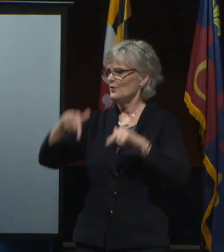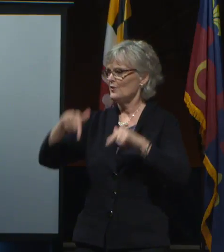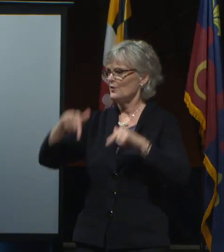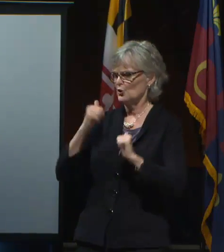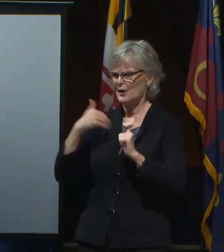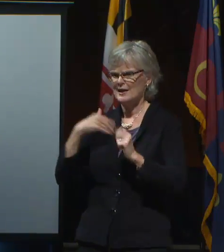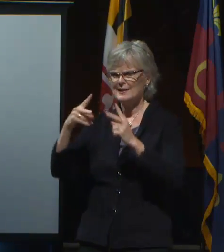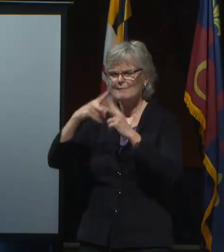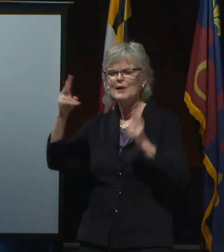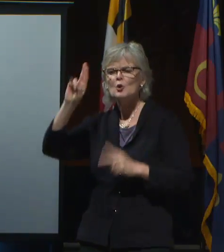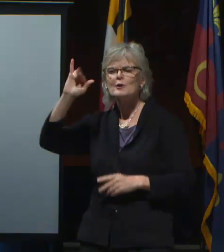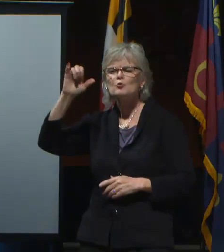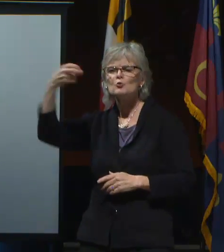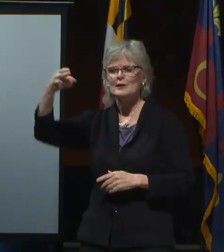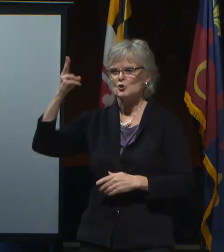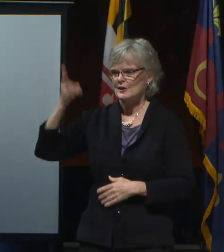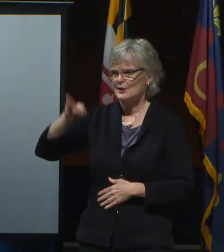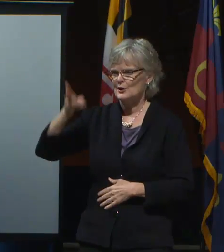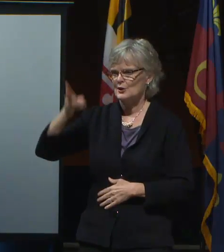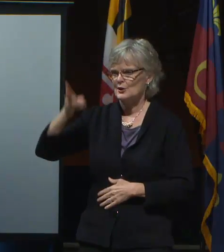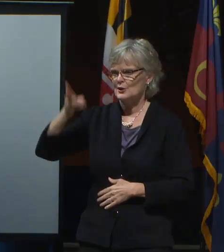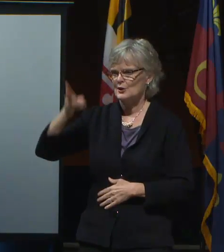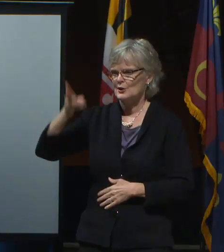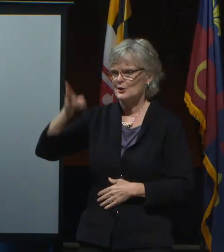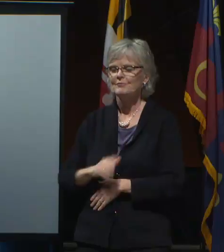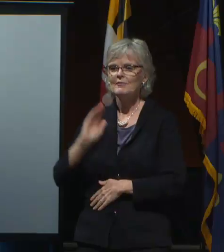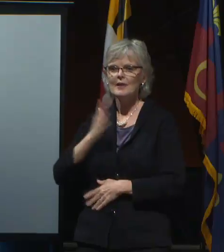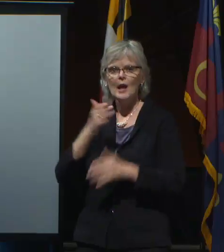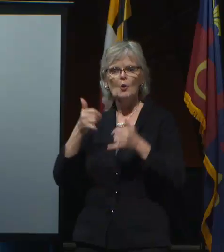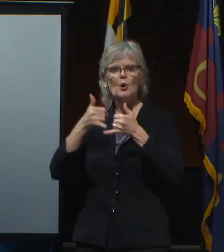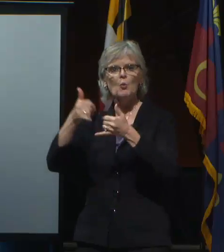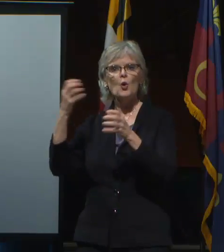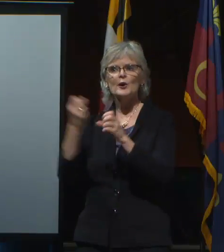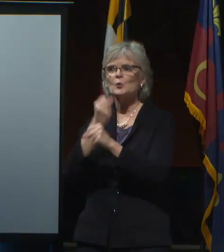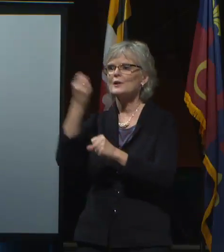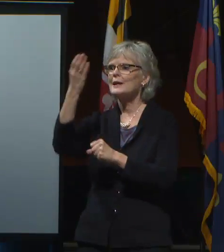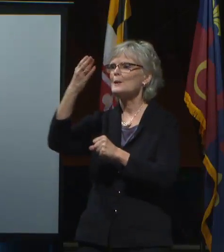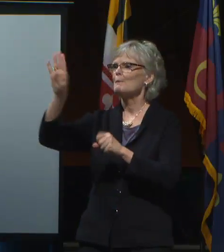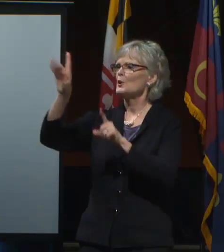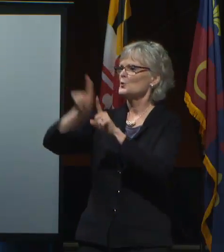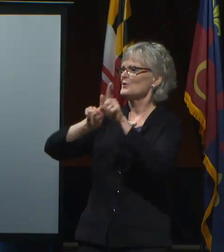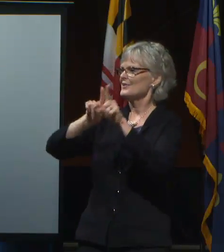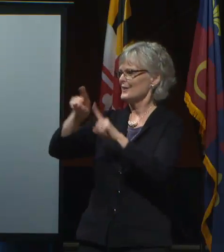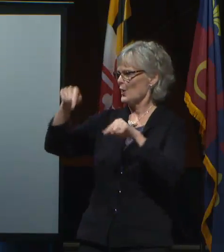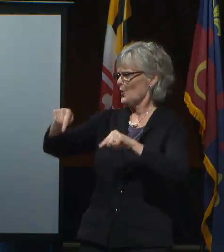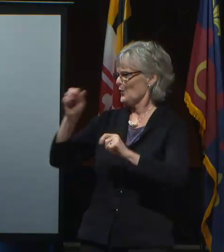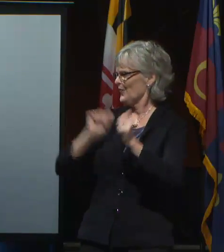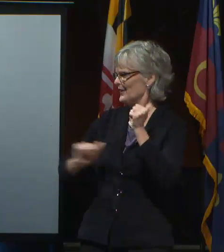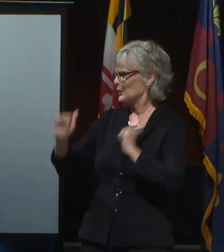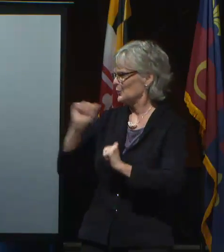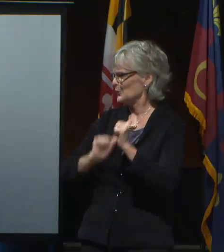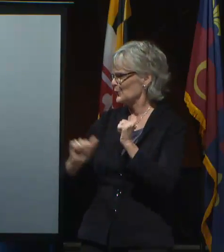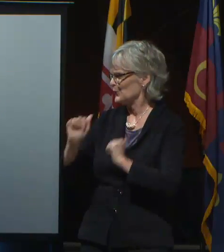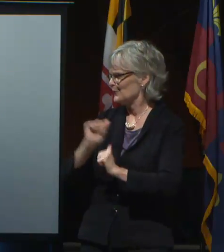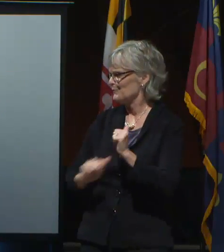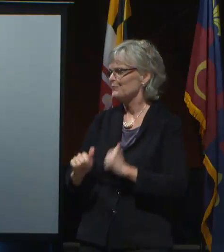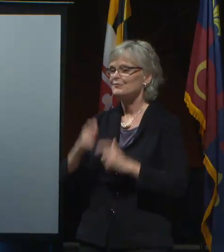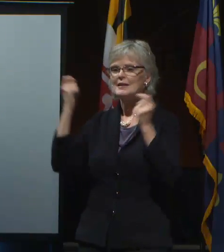a very rich history. Our award-winning Blue Star Olney Theater,